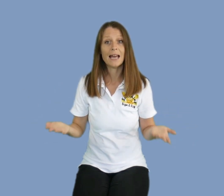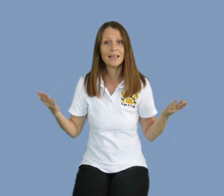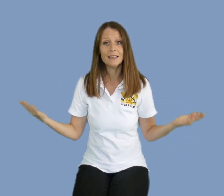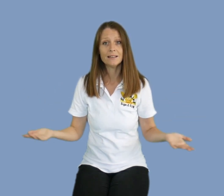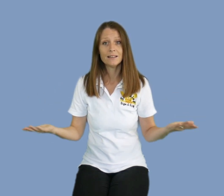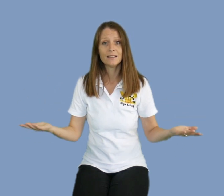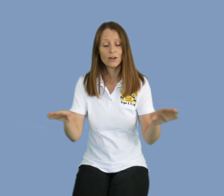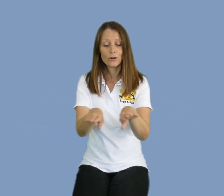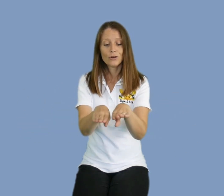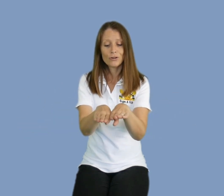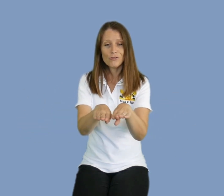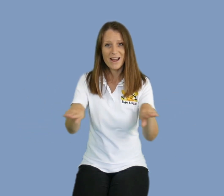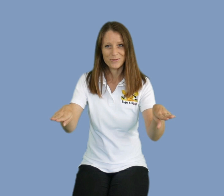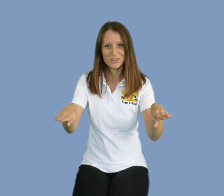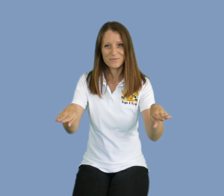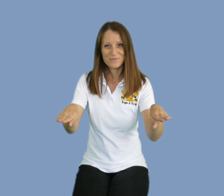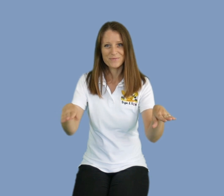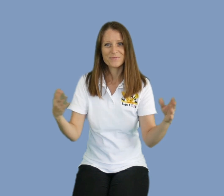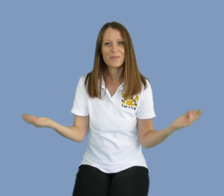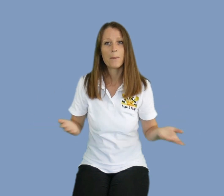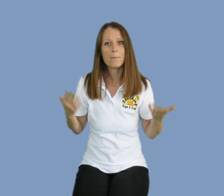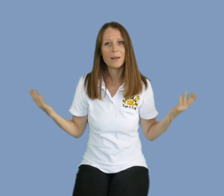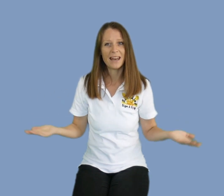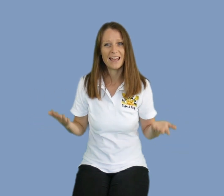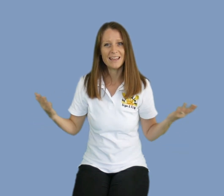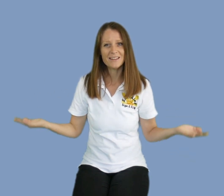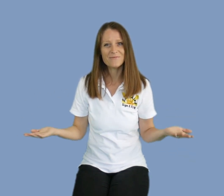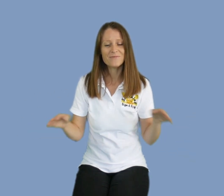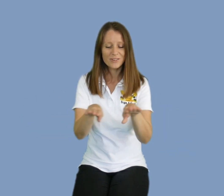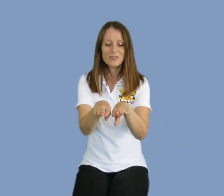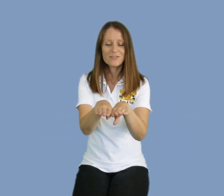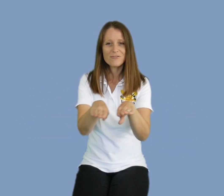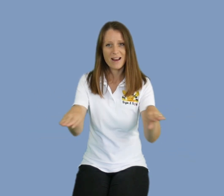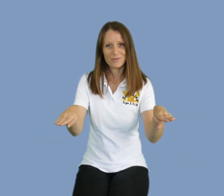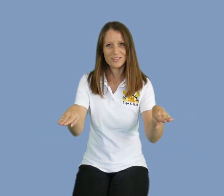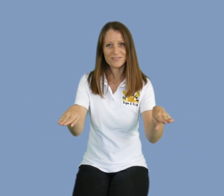play, ground, play, ground.